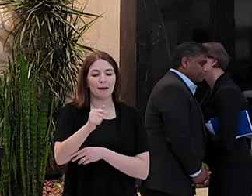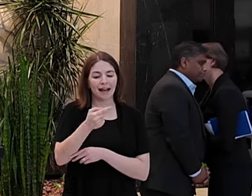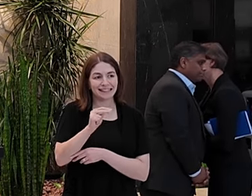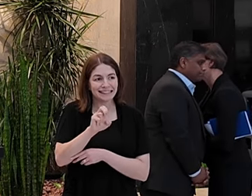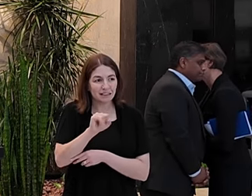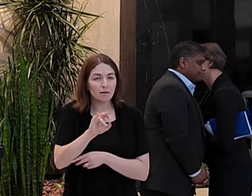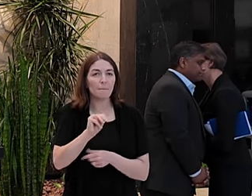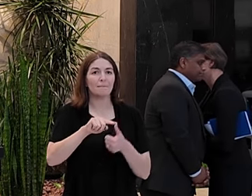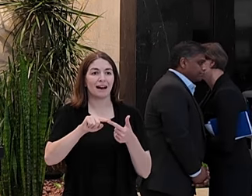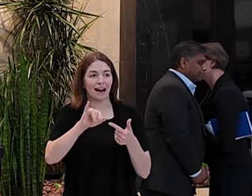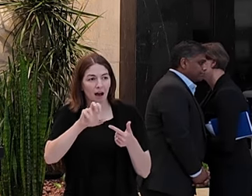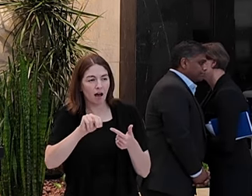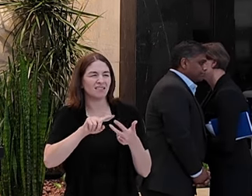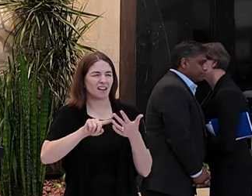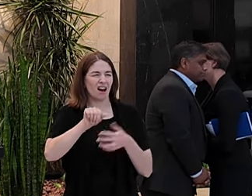or organics.